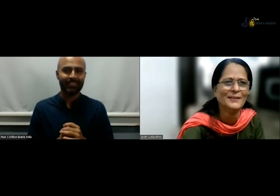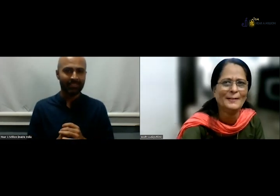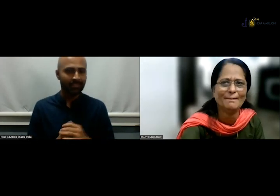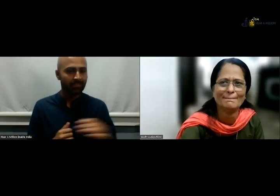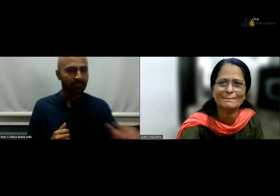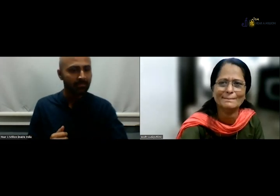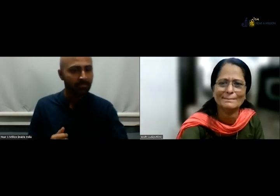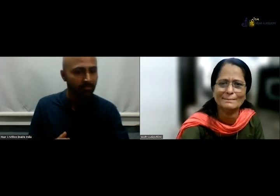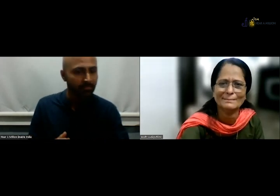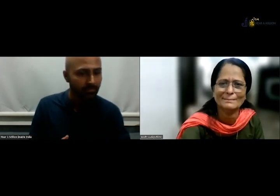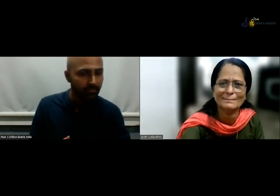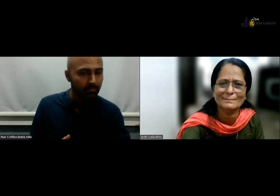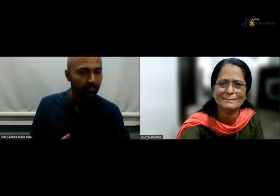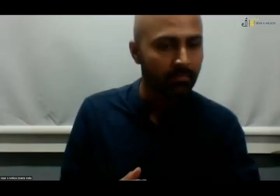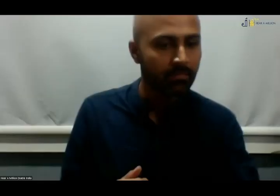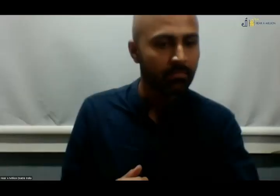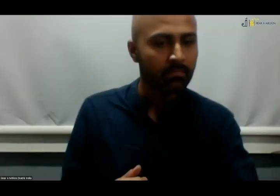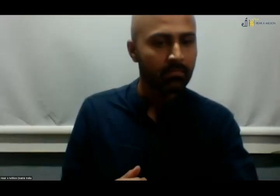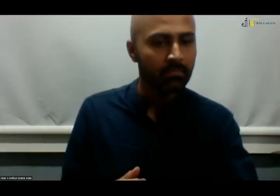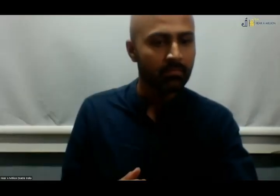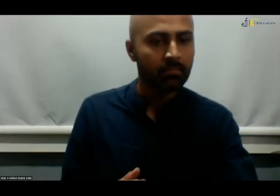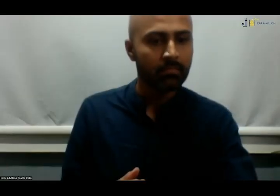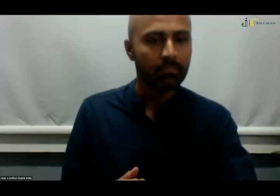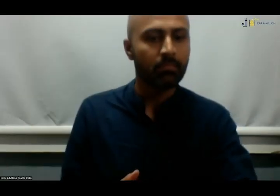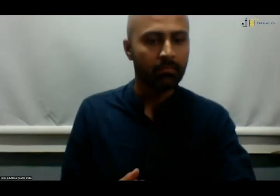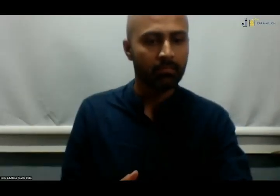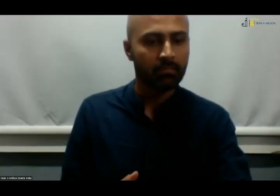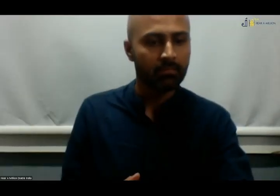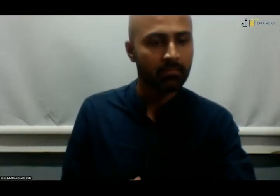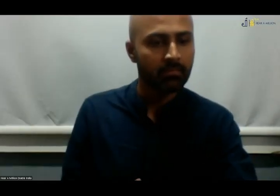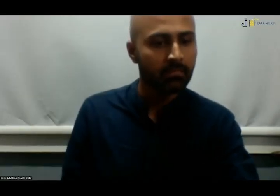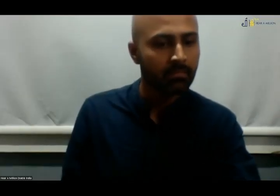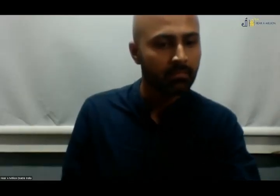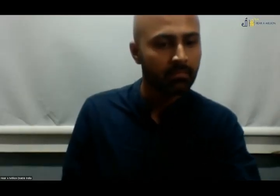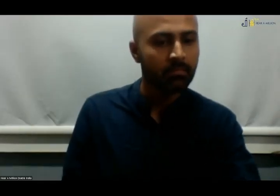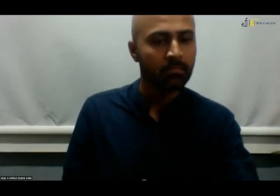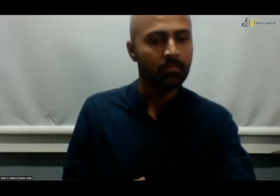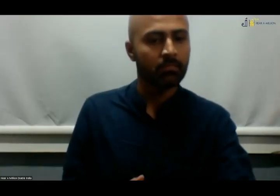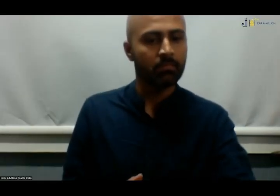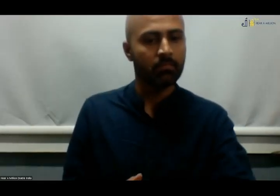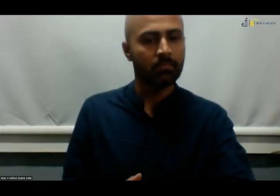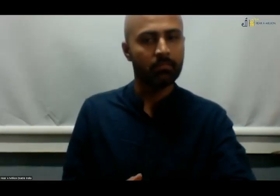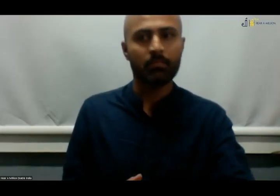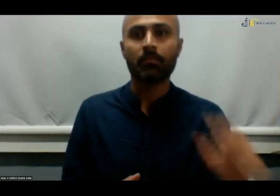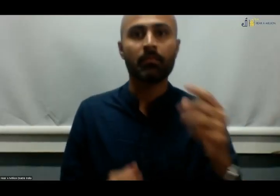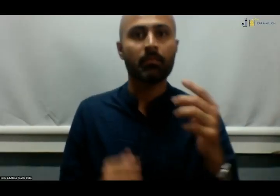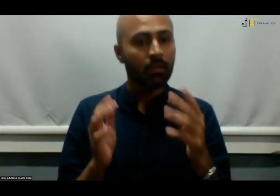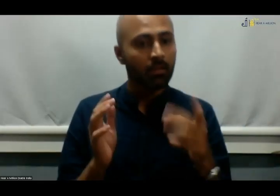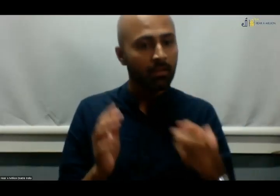Thank you, Mary, for sharing your thoughts.